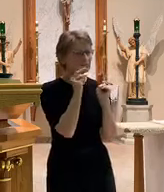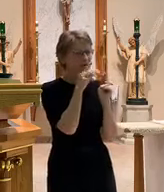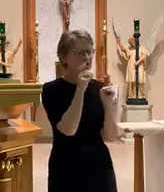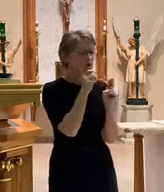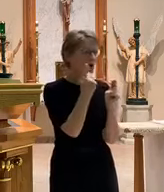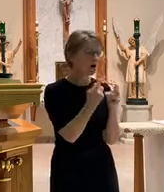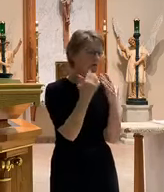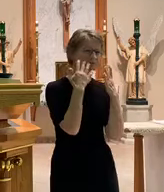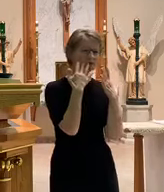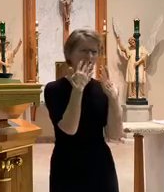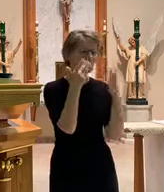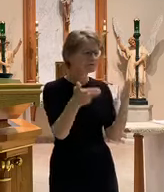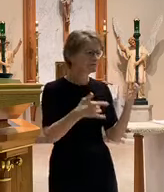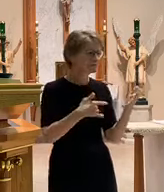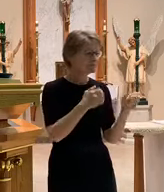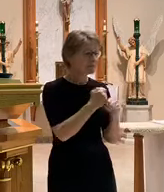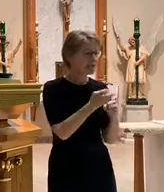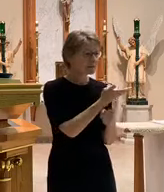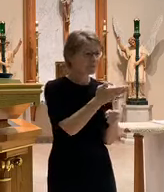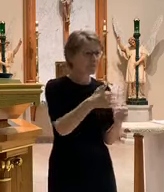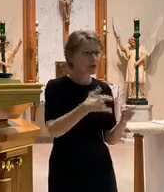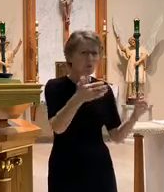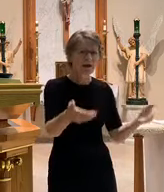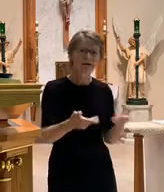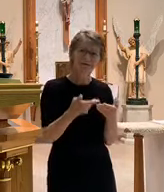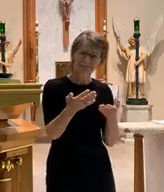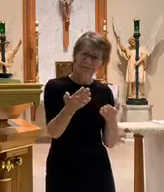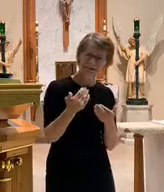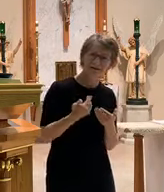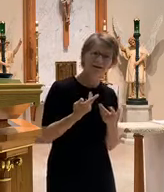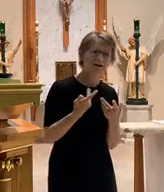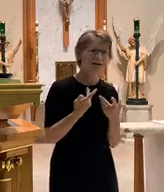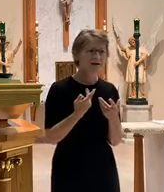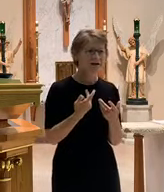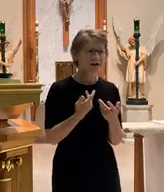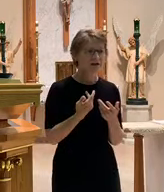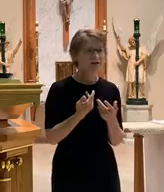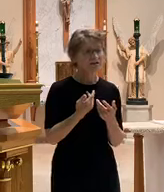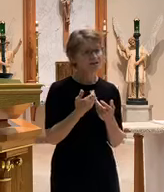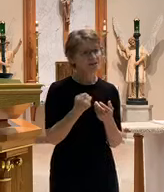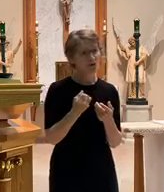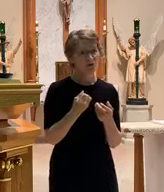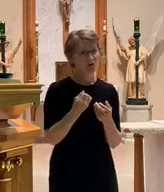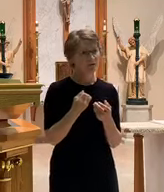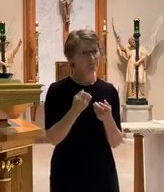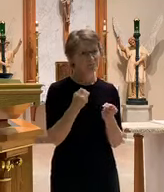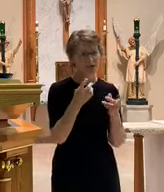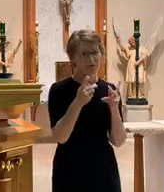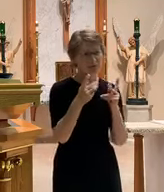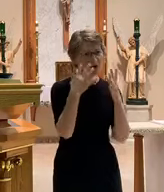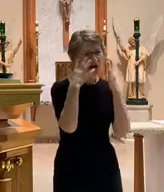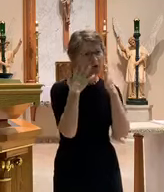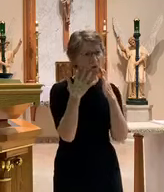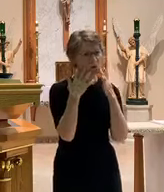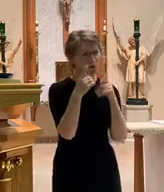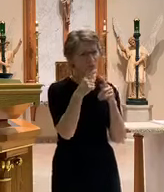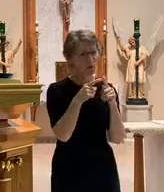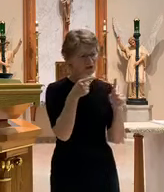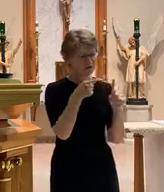for the University of Mary, and helped so much in its growth. And so it wasn't just something she did, it was who